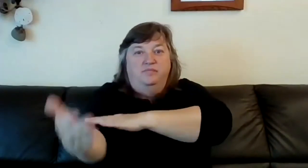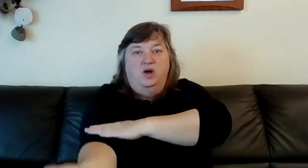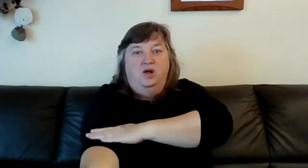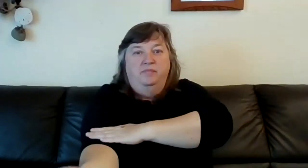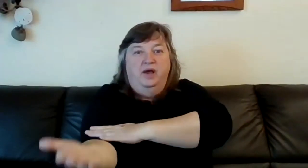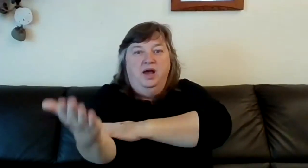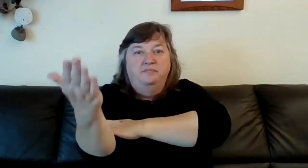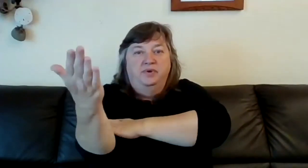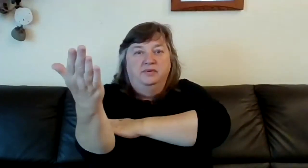Palm up,